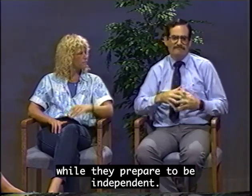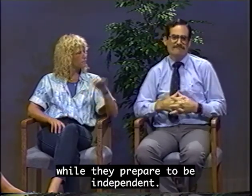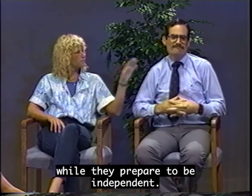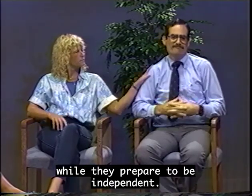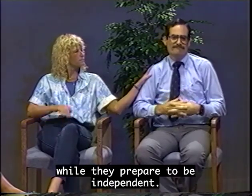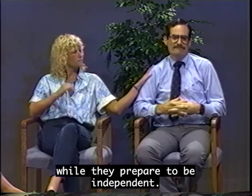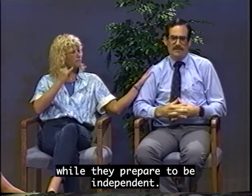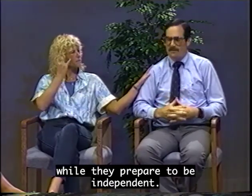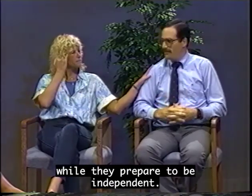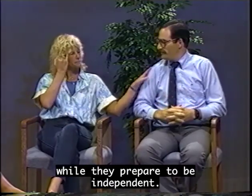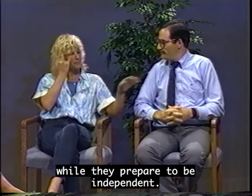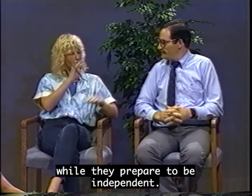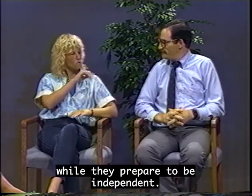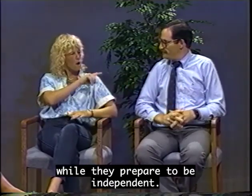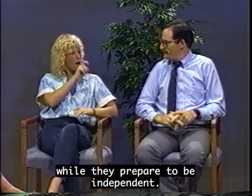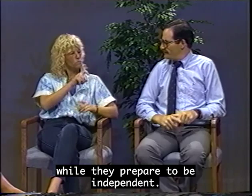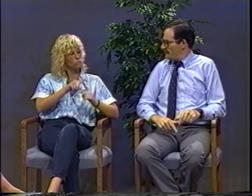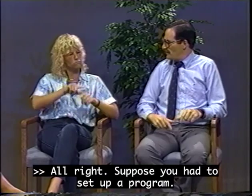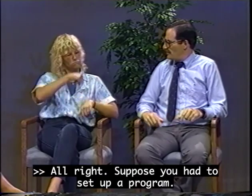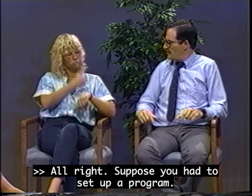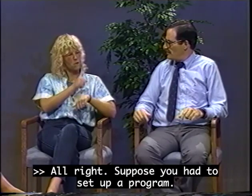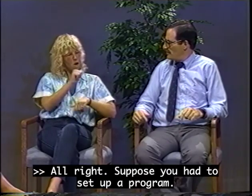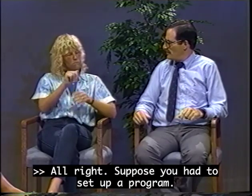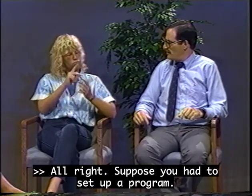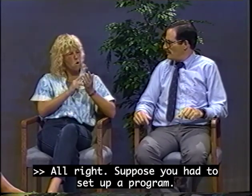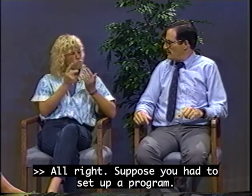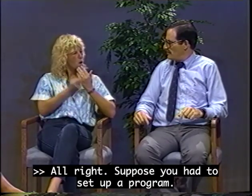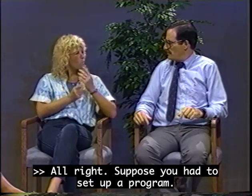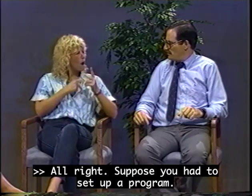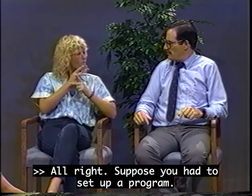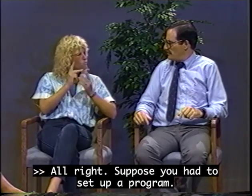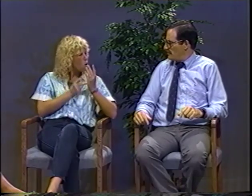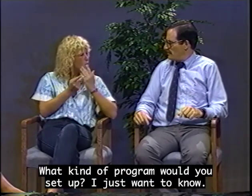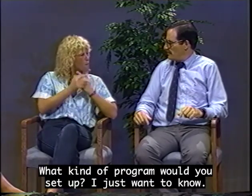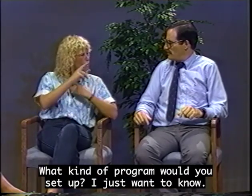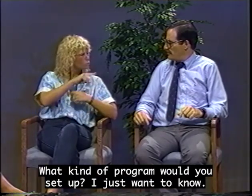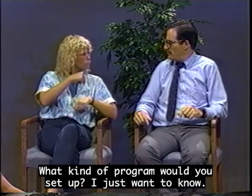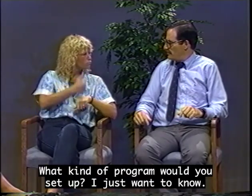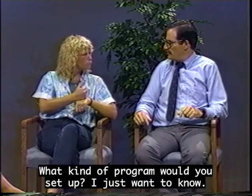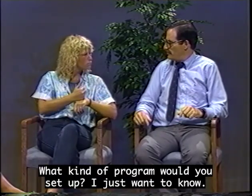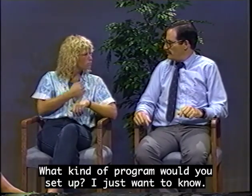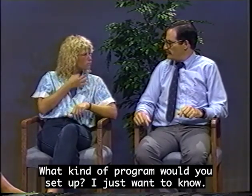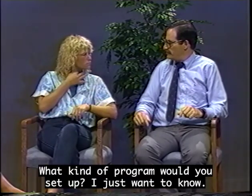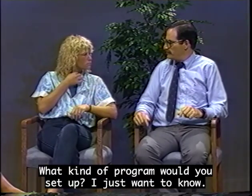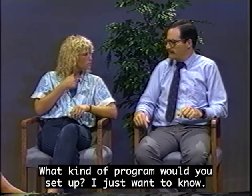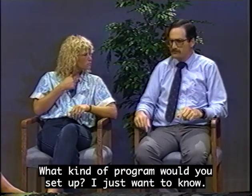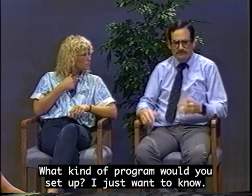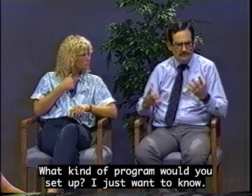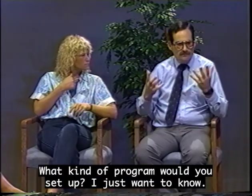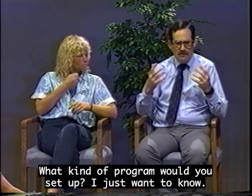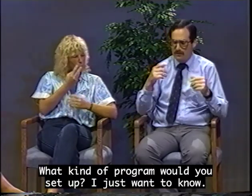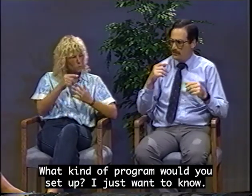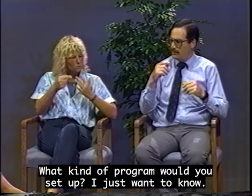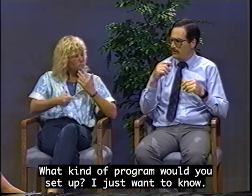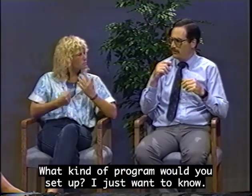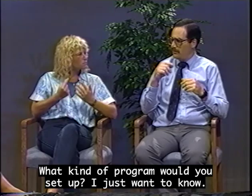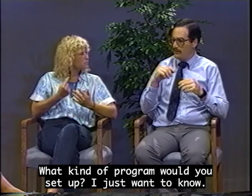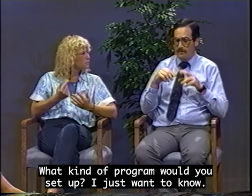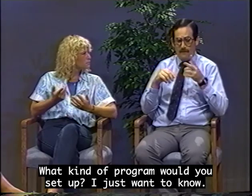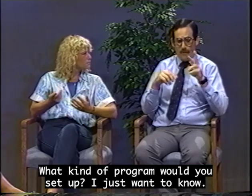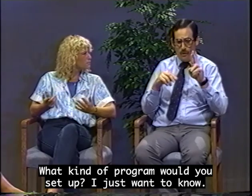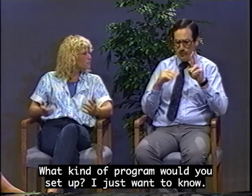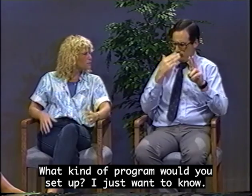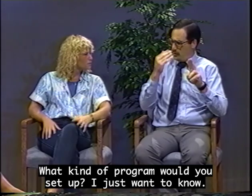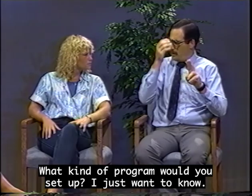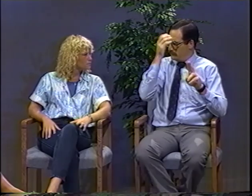support people while they prepare to be independent. All right, suppose you had to set up a program. What kind of program would you set up? I just want to know.